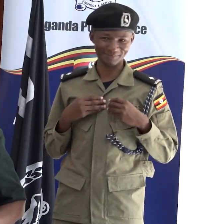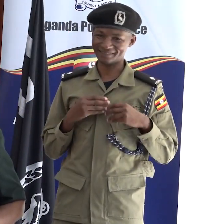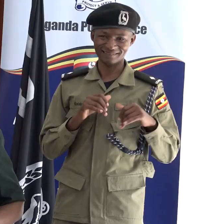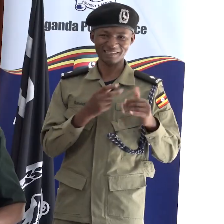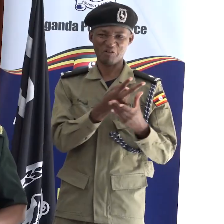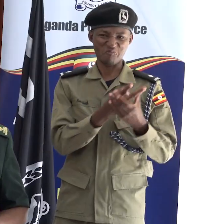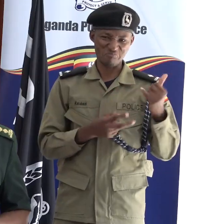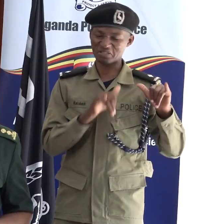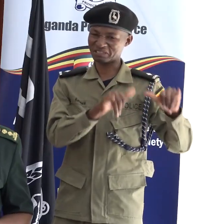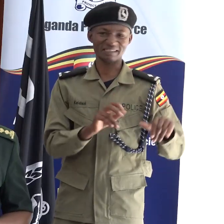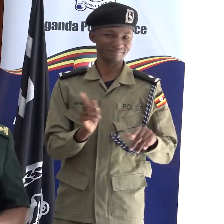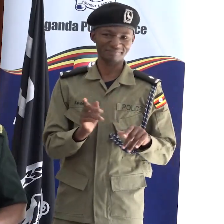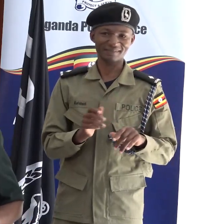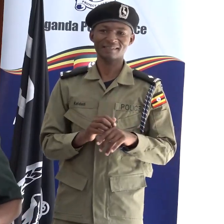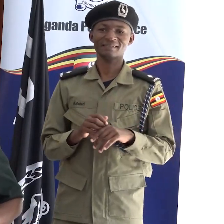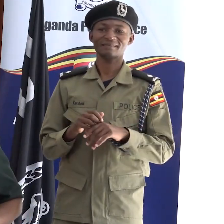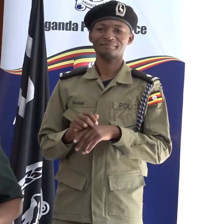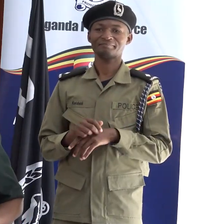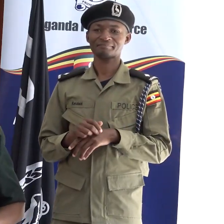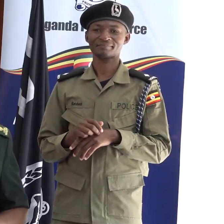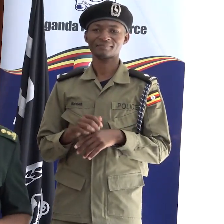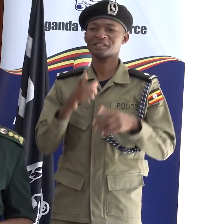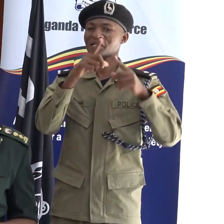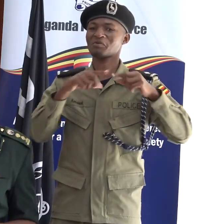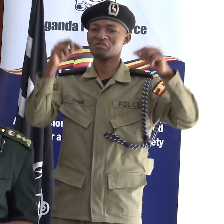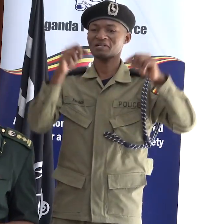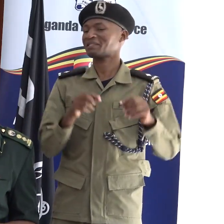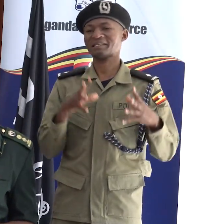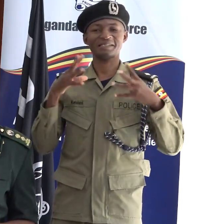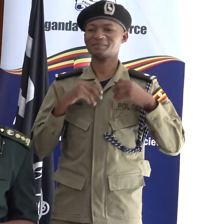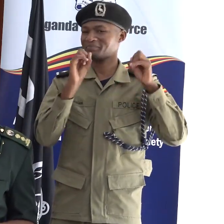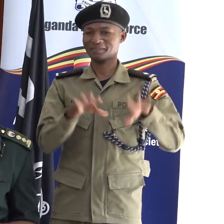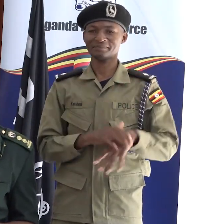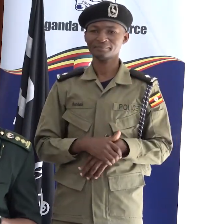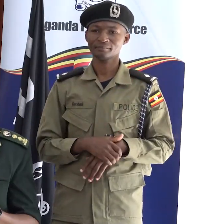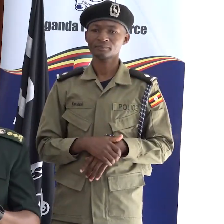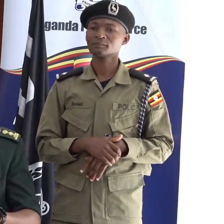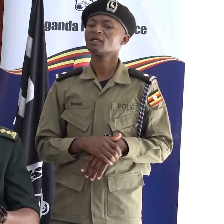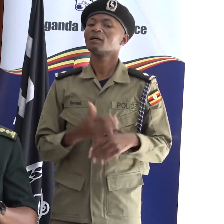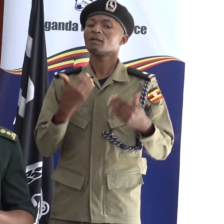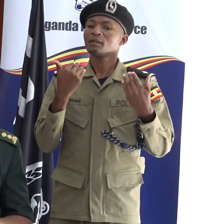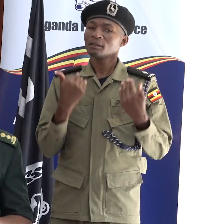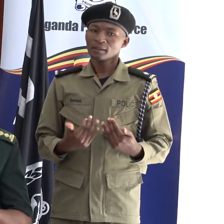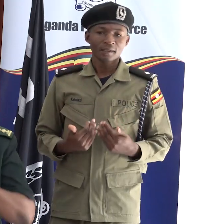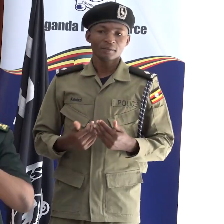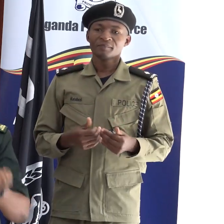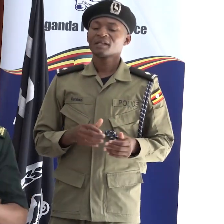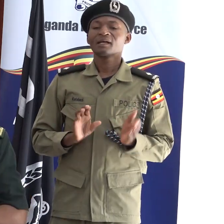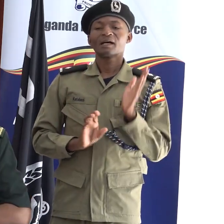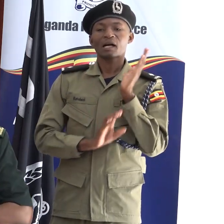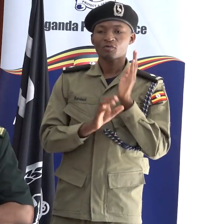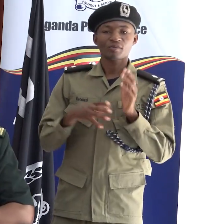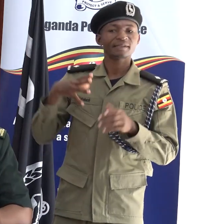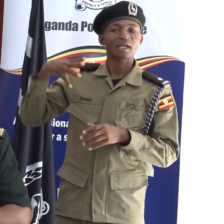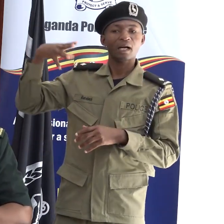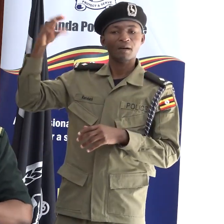citizenship. And also Russia doesn't allow. So all those countries out there, overseas, that can allow